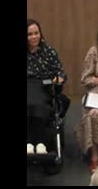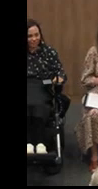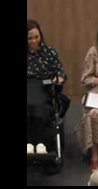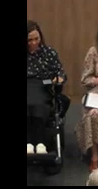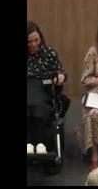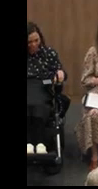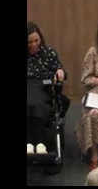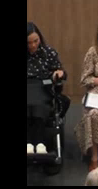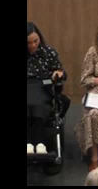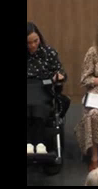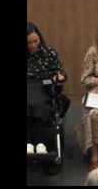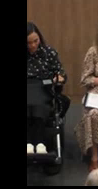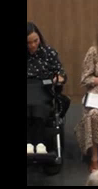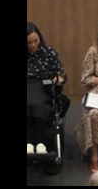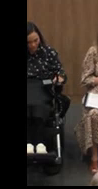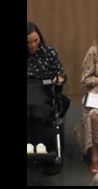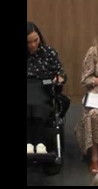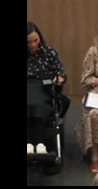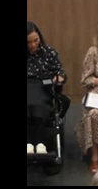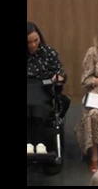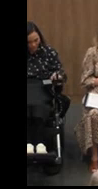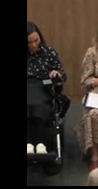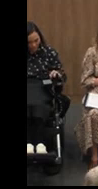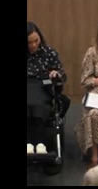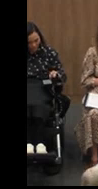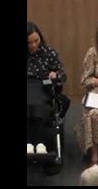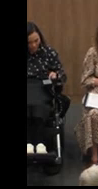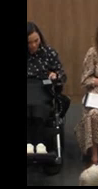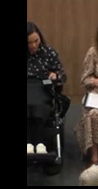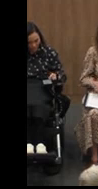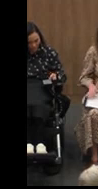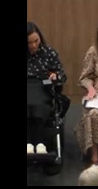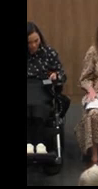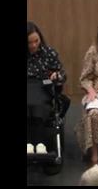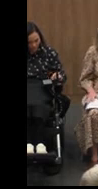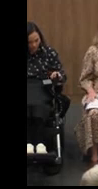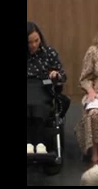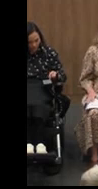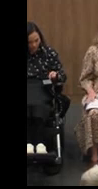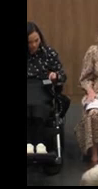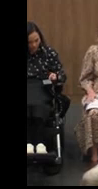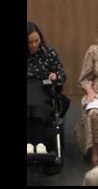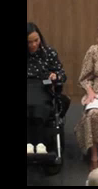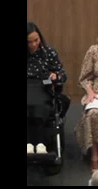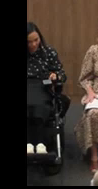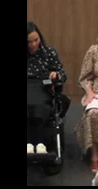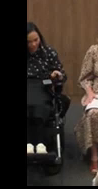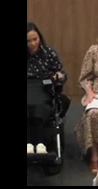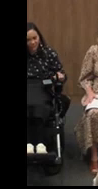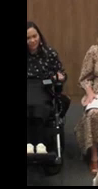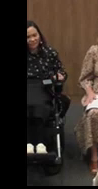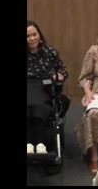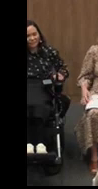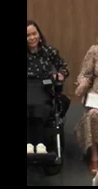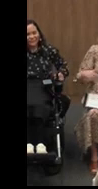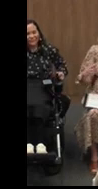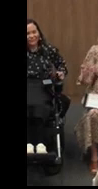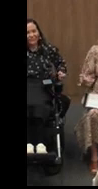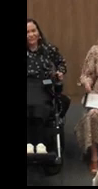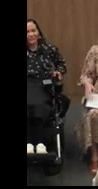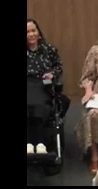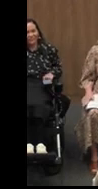are on mute. And if you have any issues, please use the chat function. Thank you to everyone who submitted questions